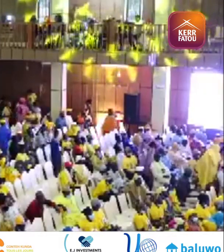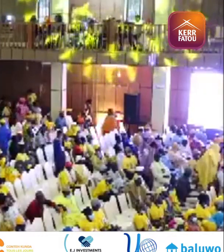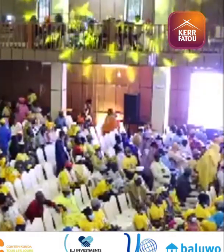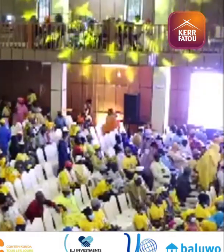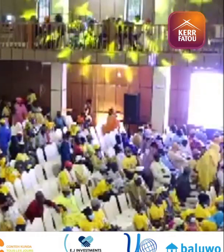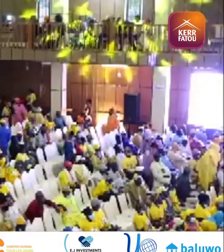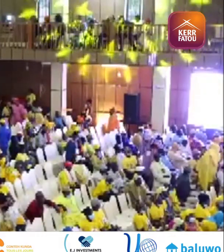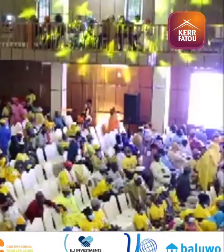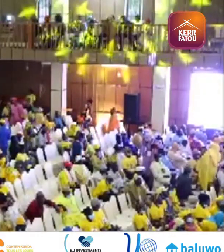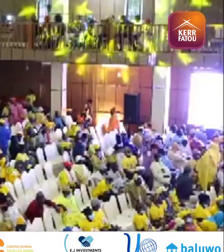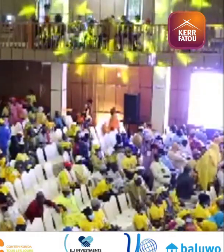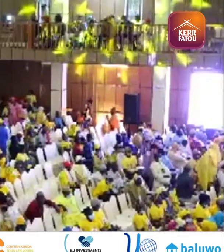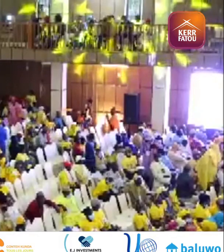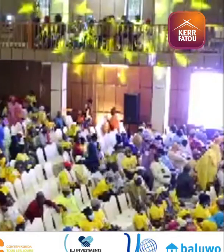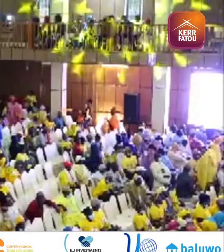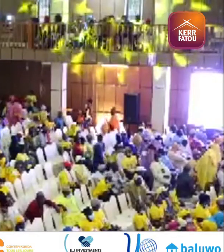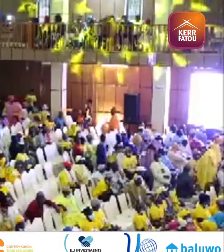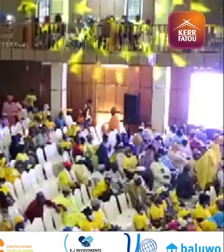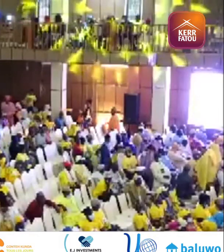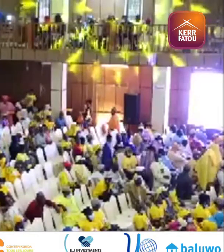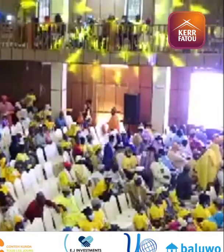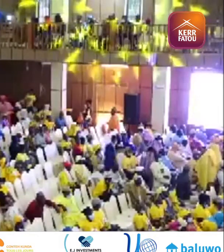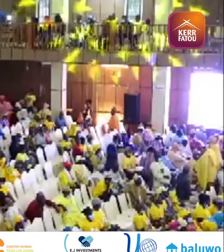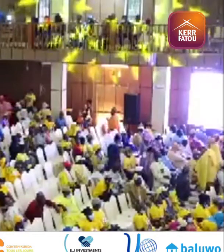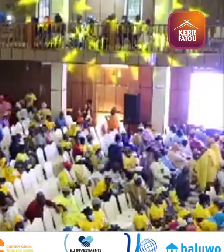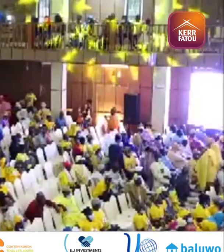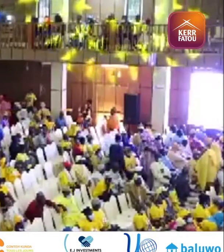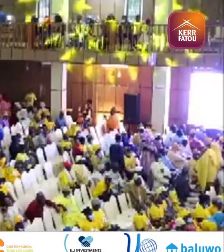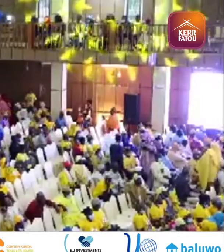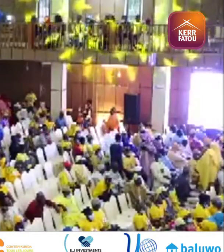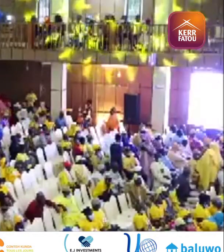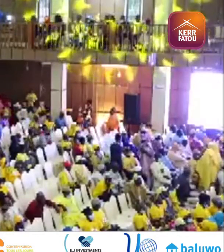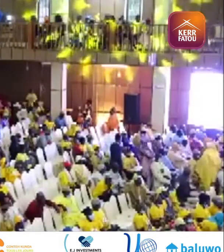$133,000, and also a support to student wings of